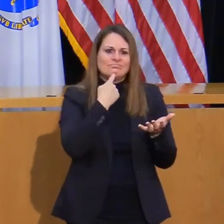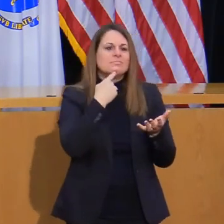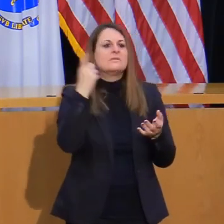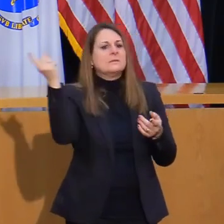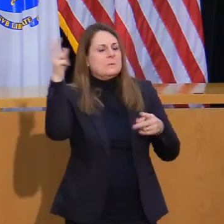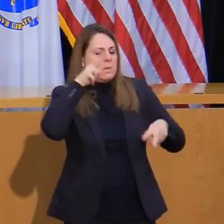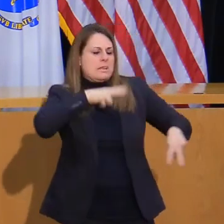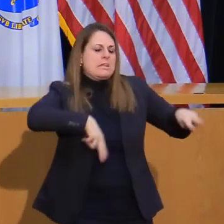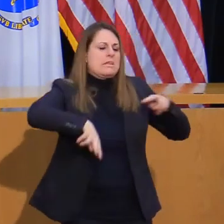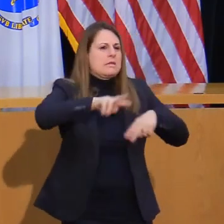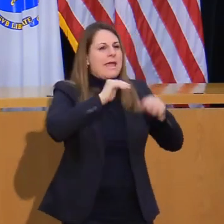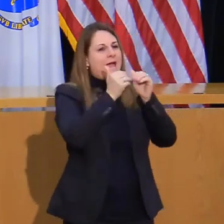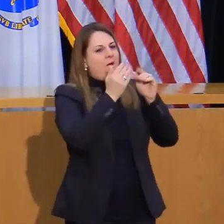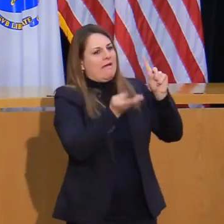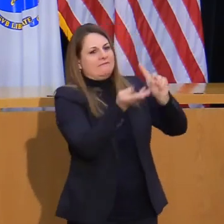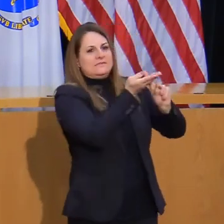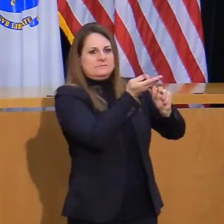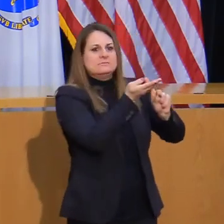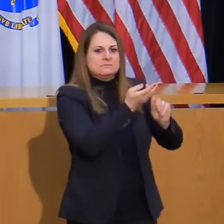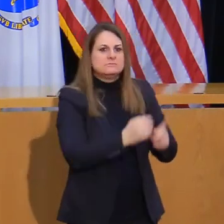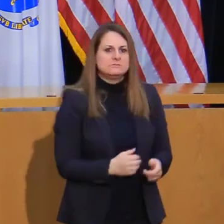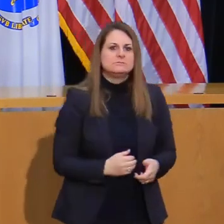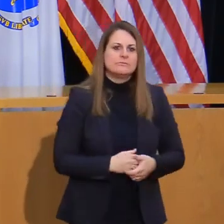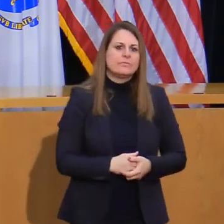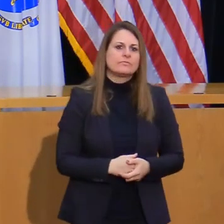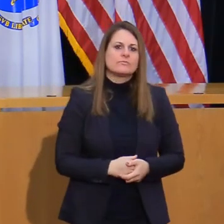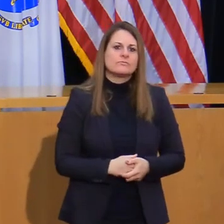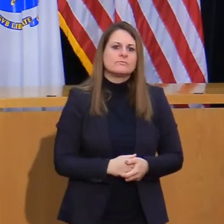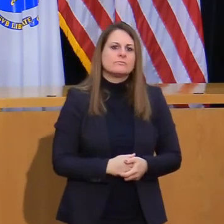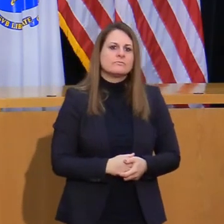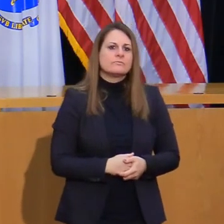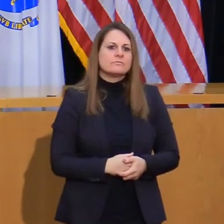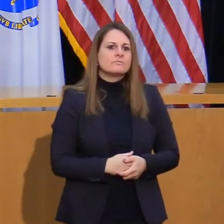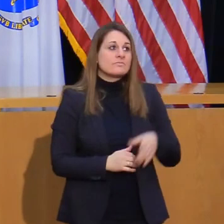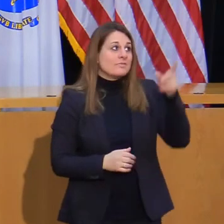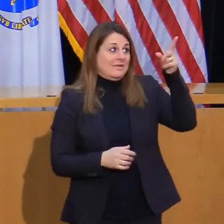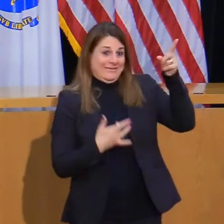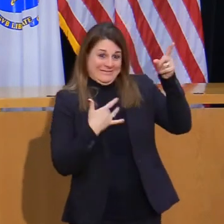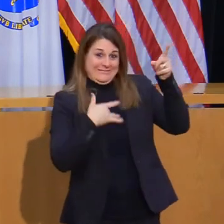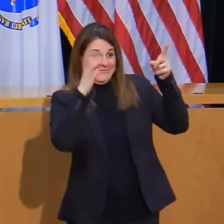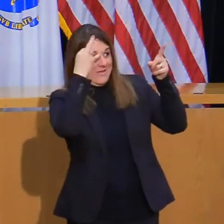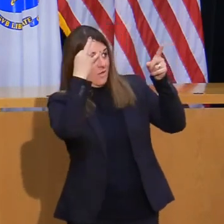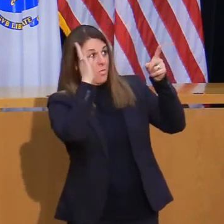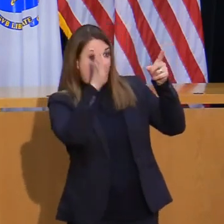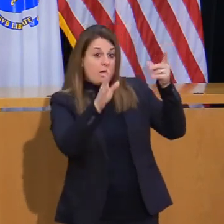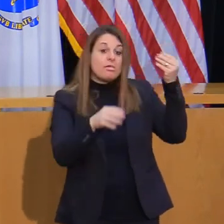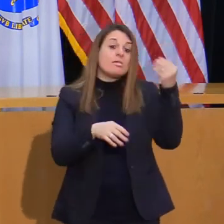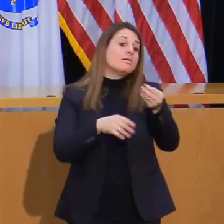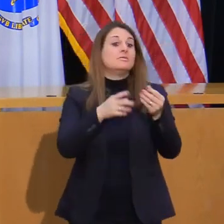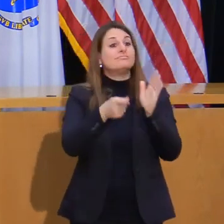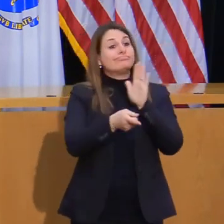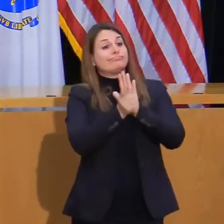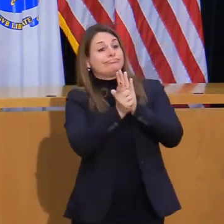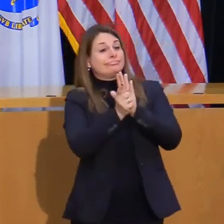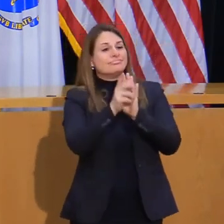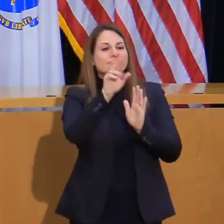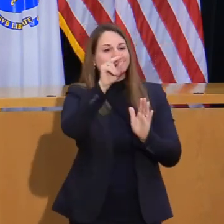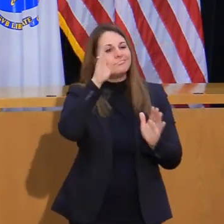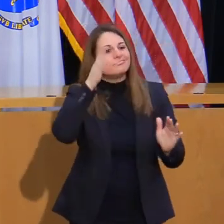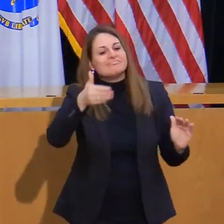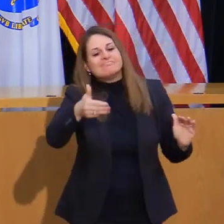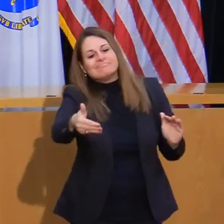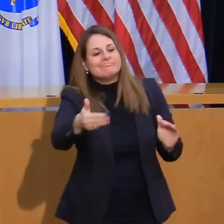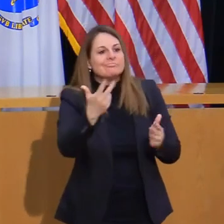expect it to be several weeks before states are able to access any of these resources. I've been at this podium